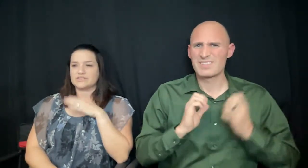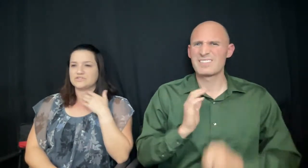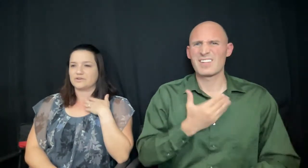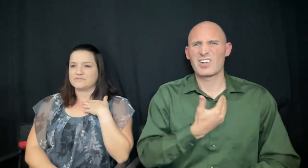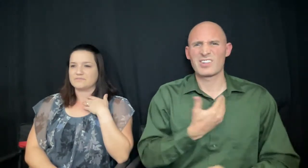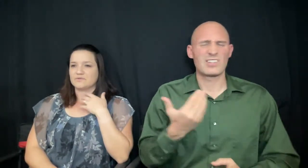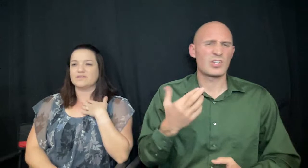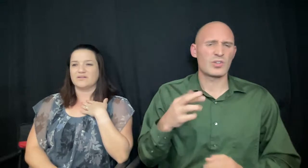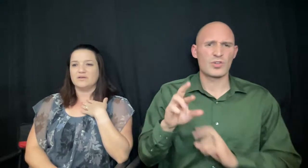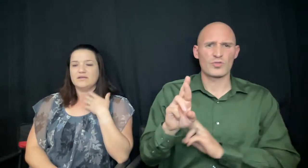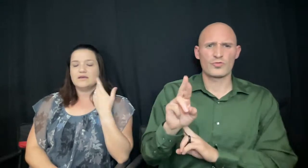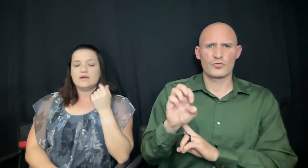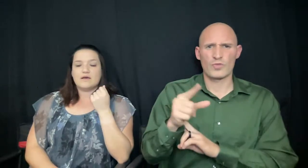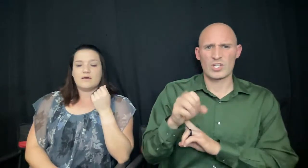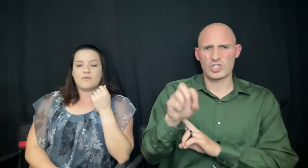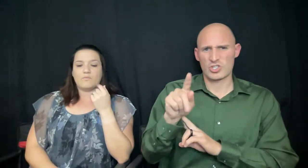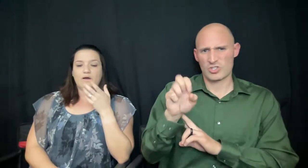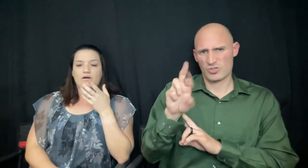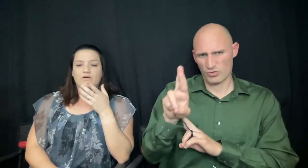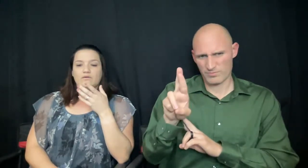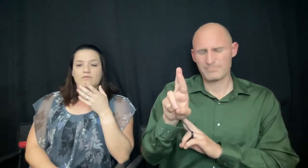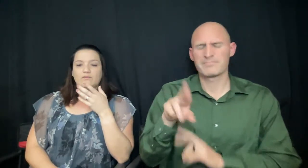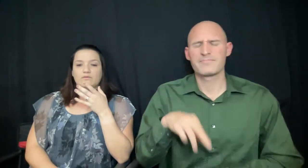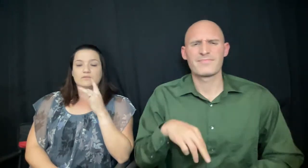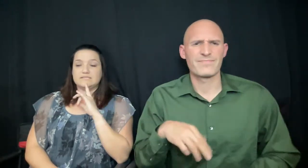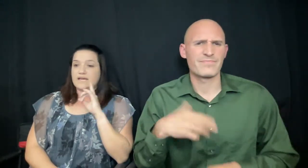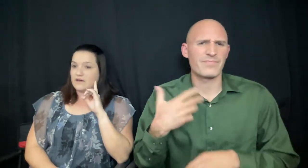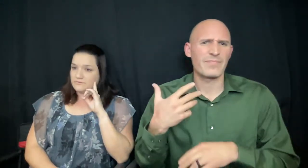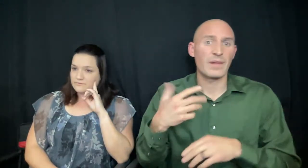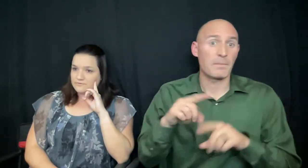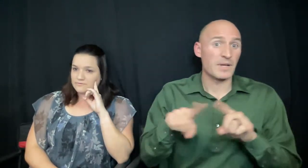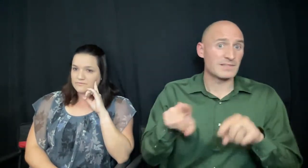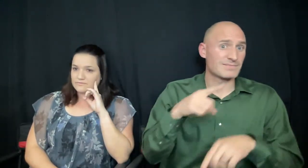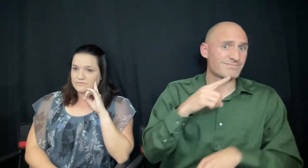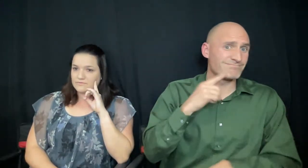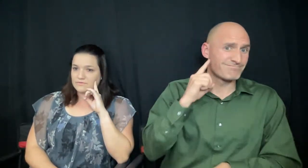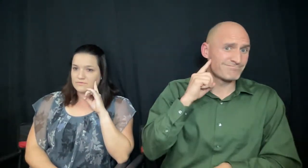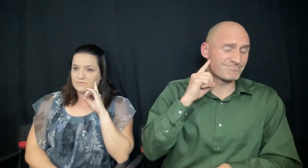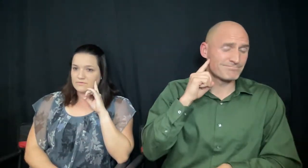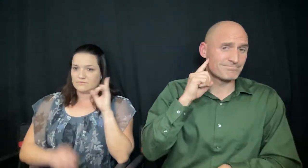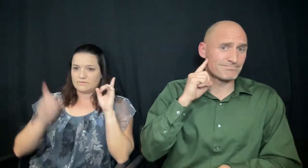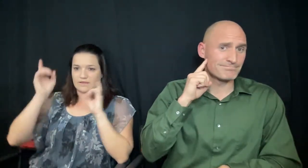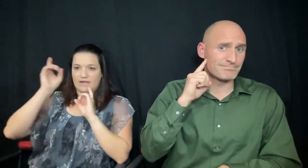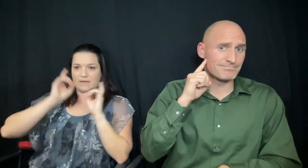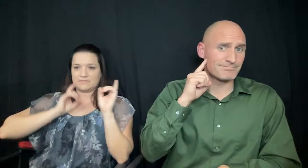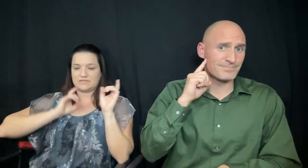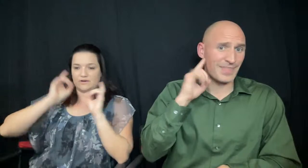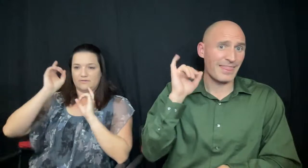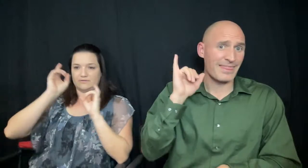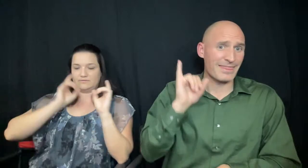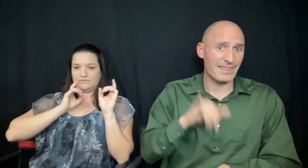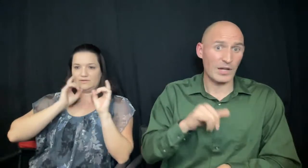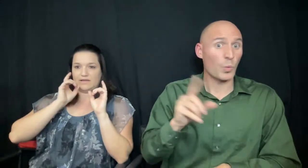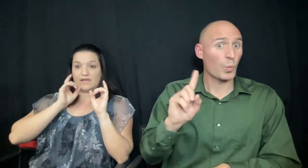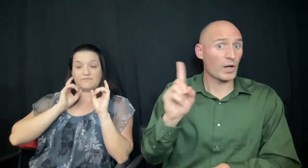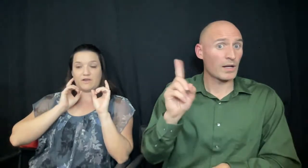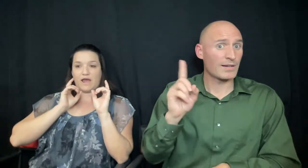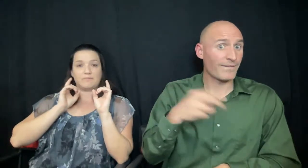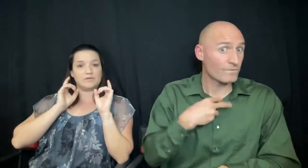register of some sort, Well, the deaf, that happens here. If they're happy, you